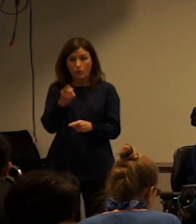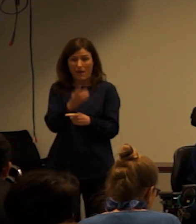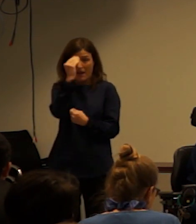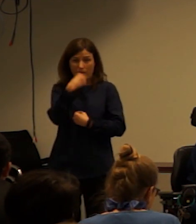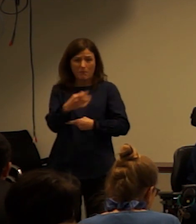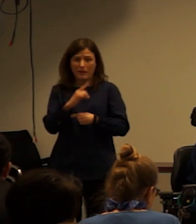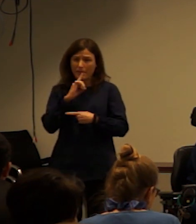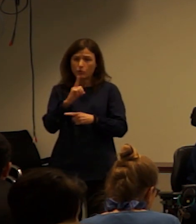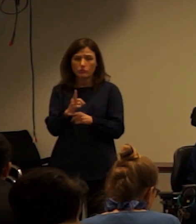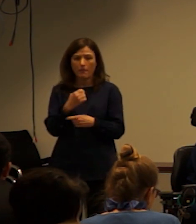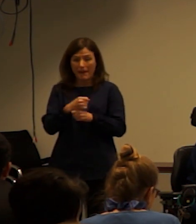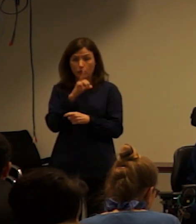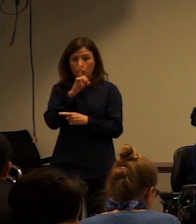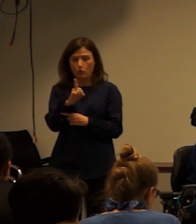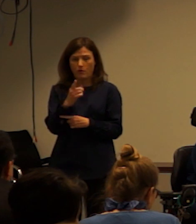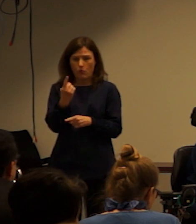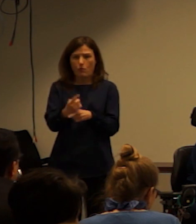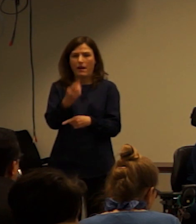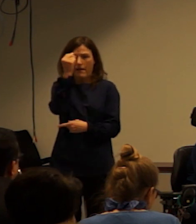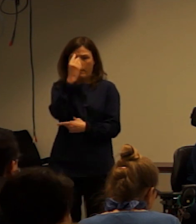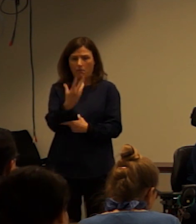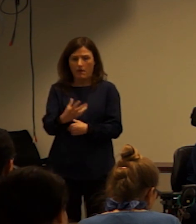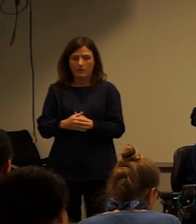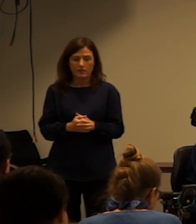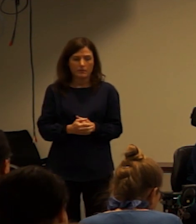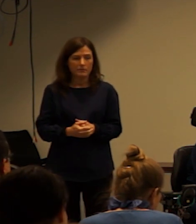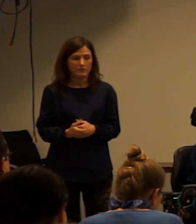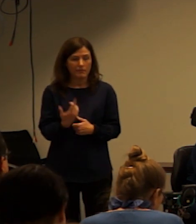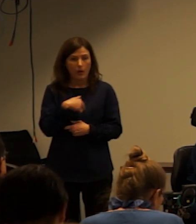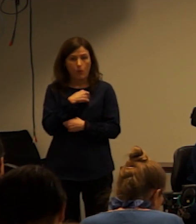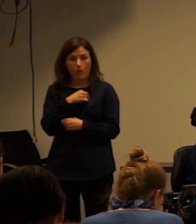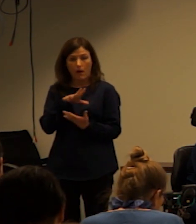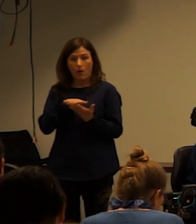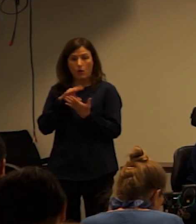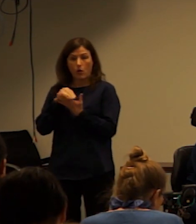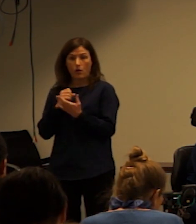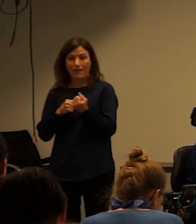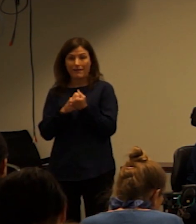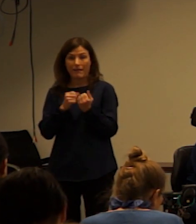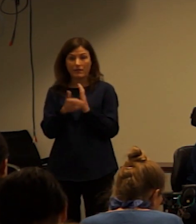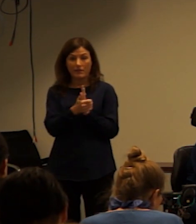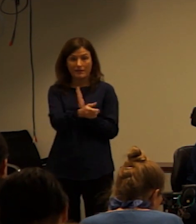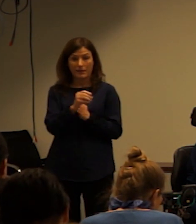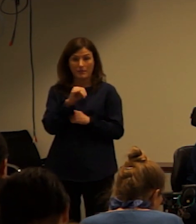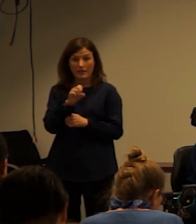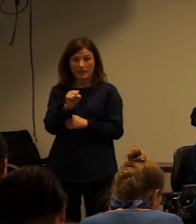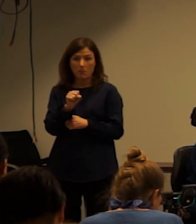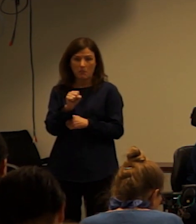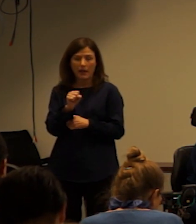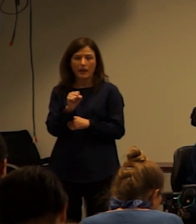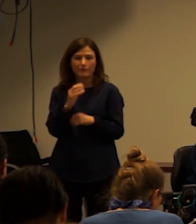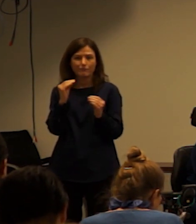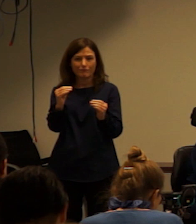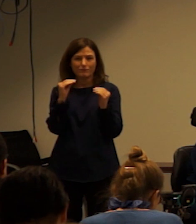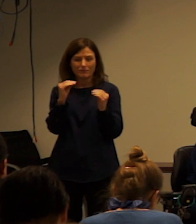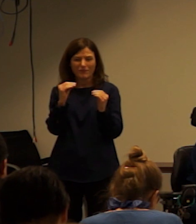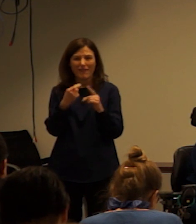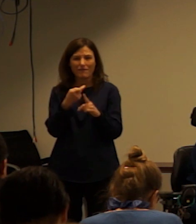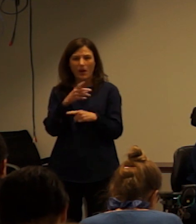information. Those of us who learn our advocacy skills here in Mississippi under the tutelage of